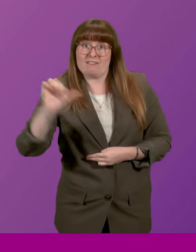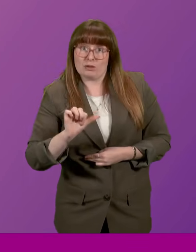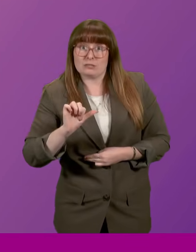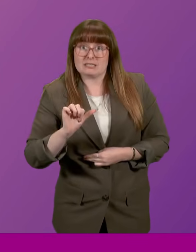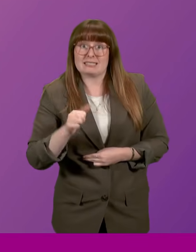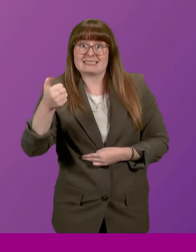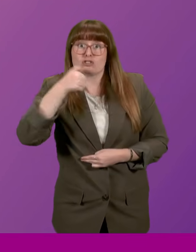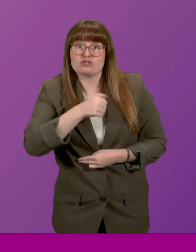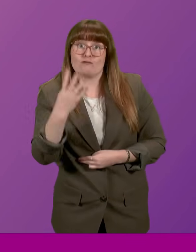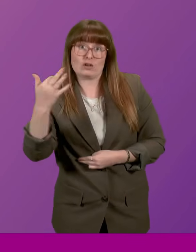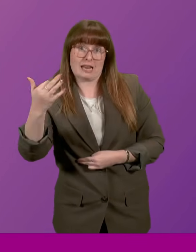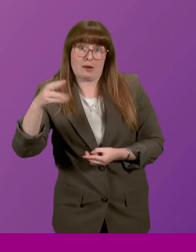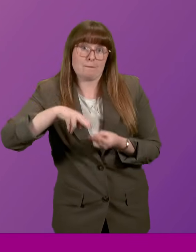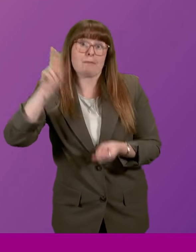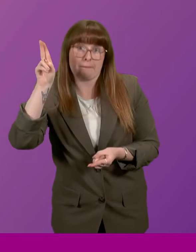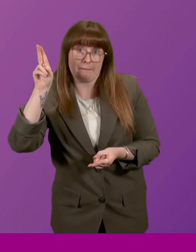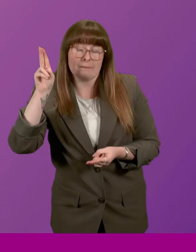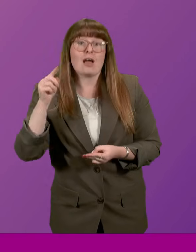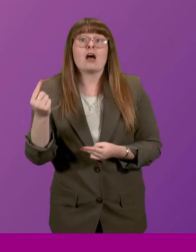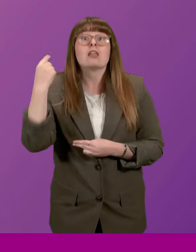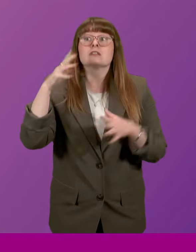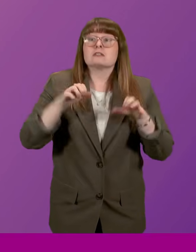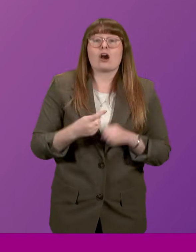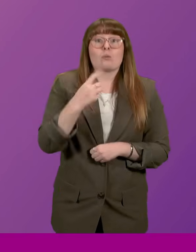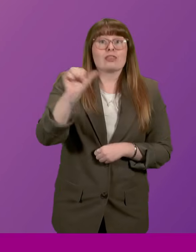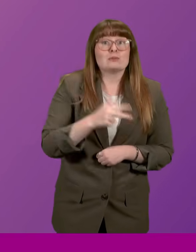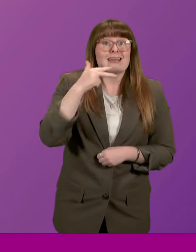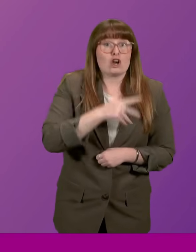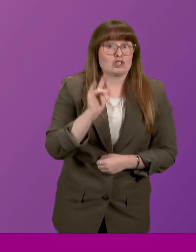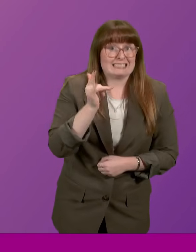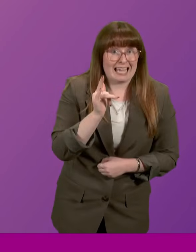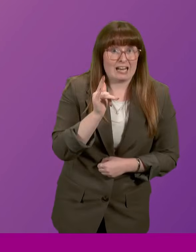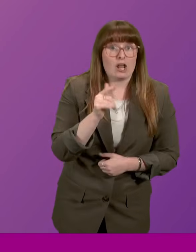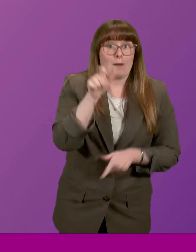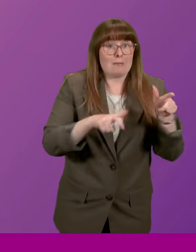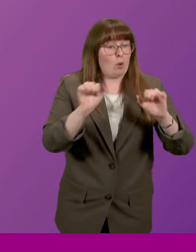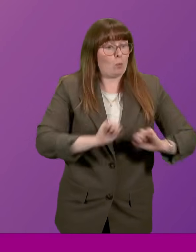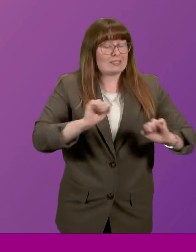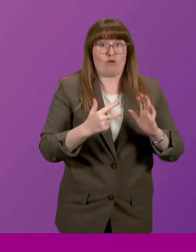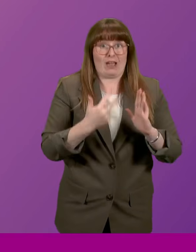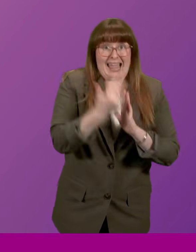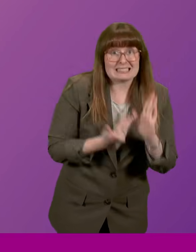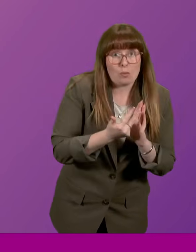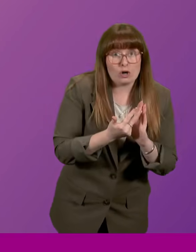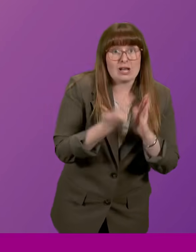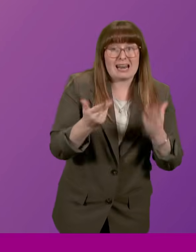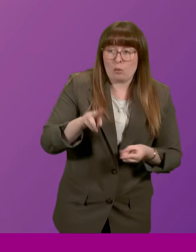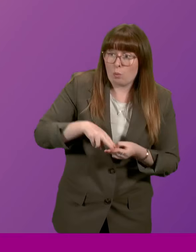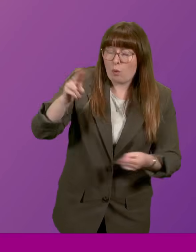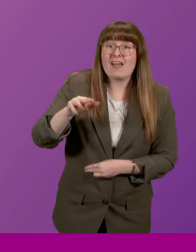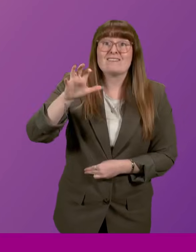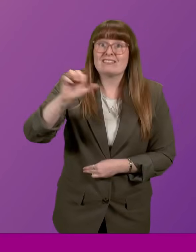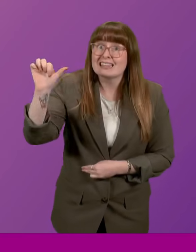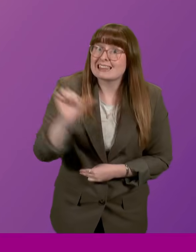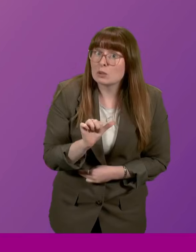45,639. At the start of this Parliament, there were 1,810 waiting for 8 hours. Now it is